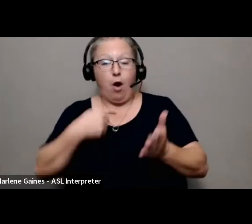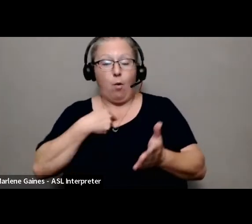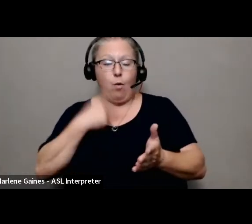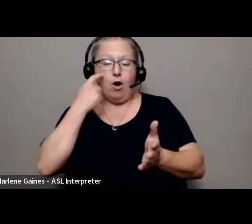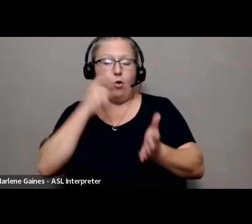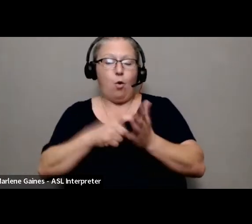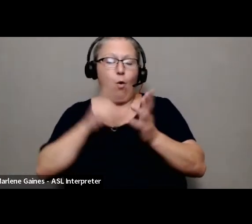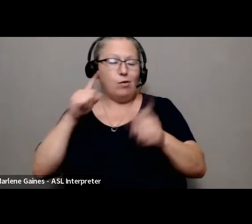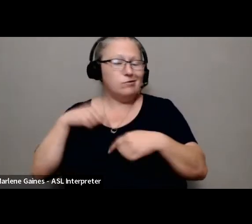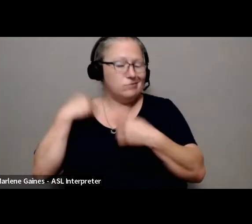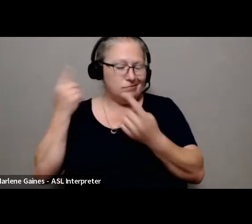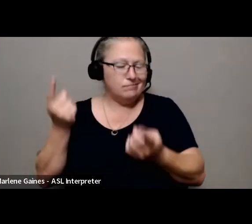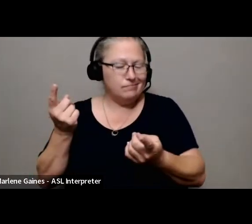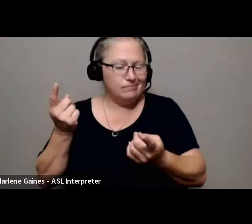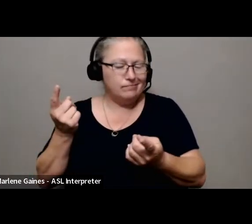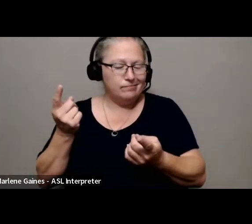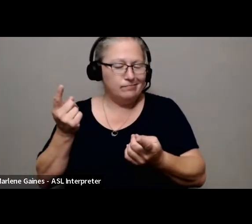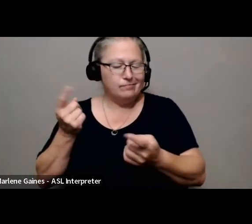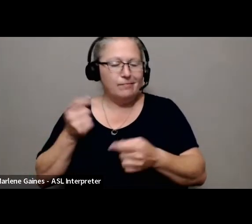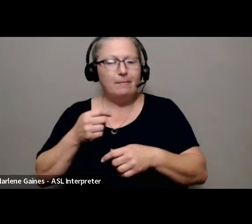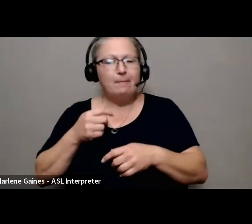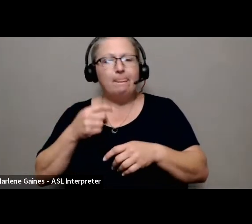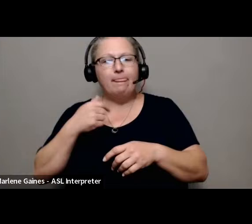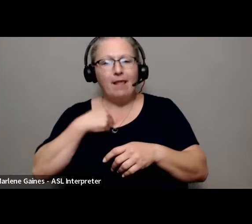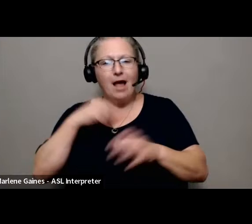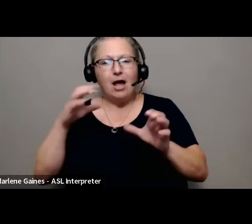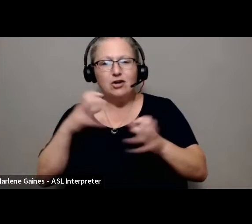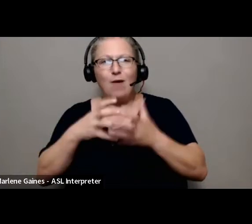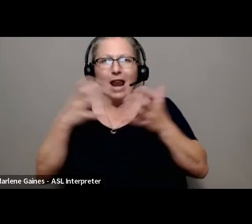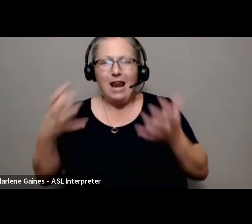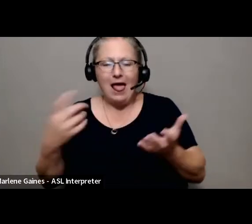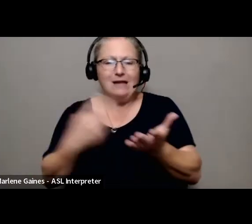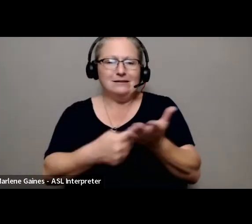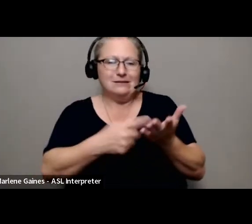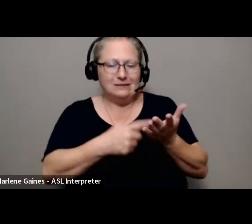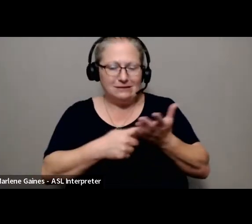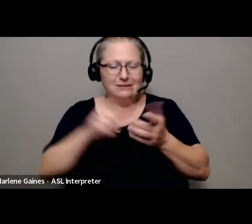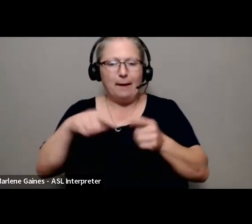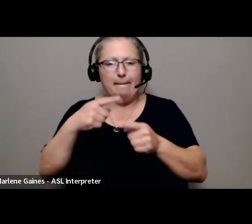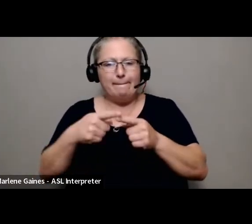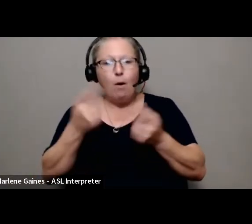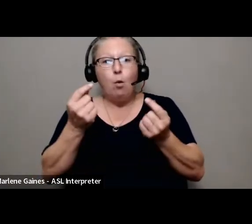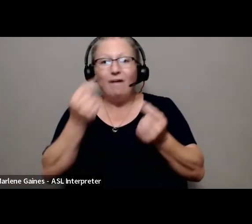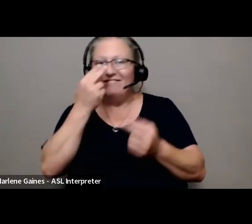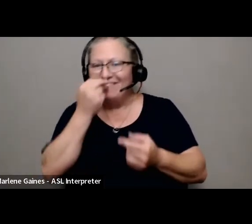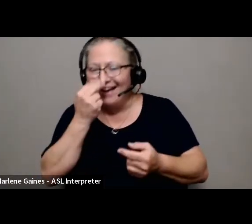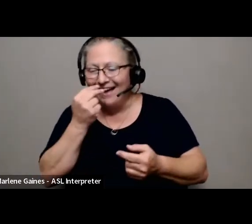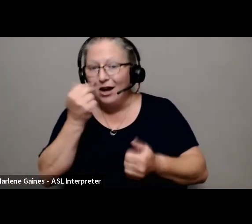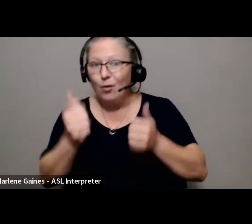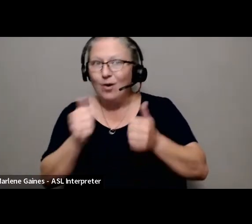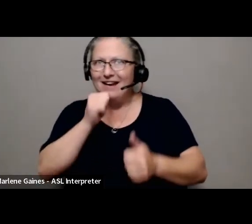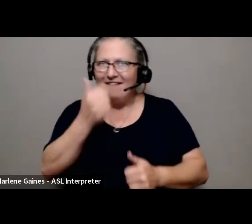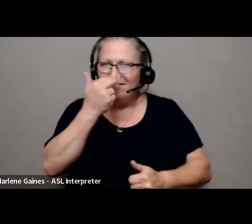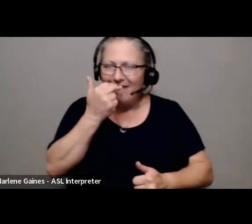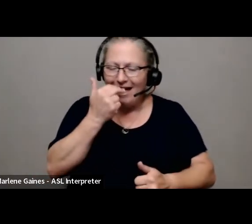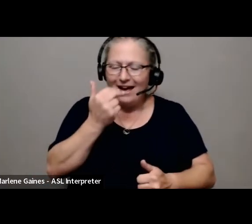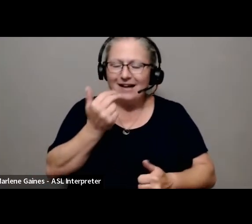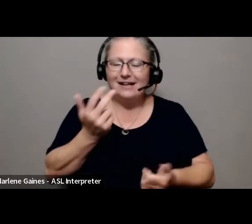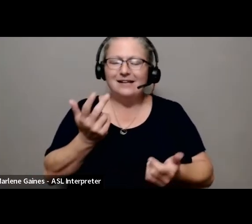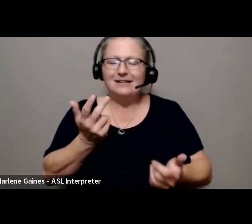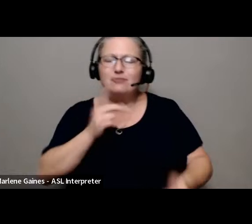over the years. And so I do a lot of discussion about what's funny and what's not funny, and